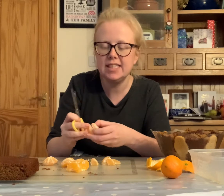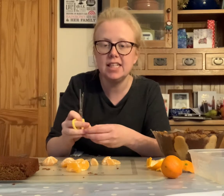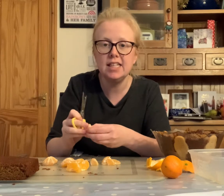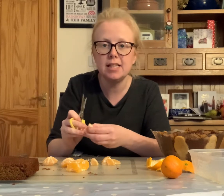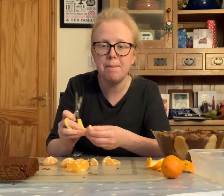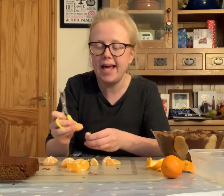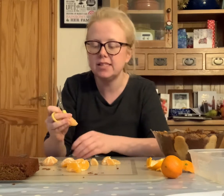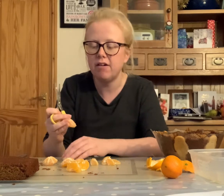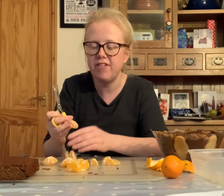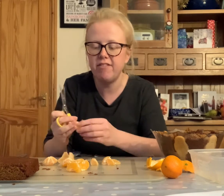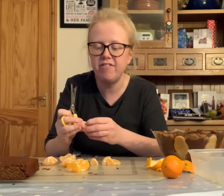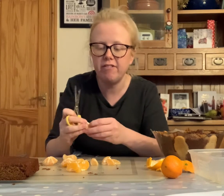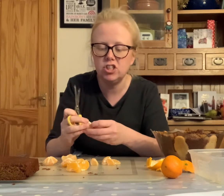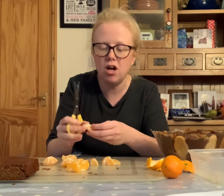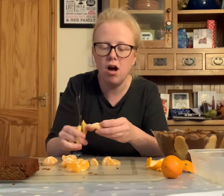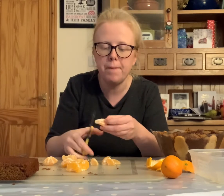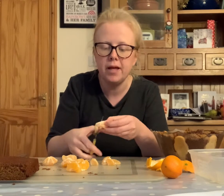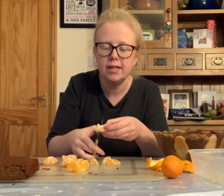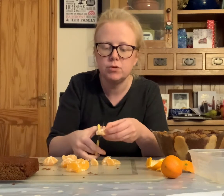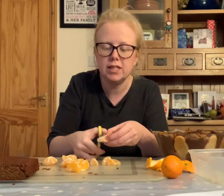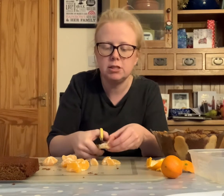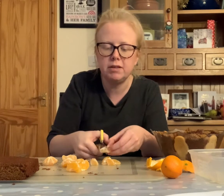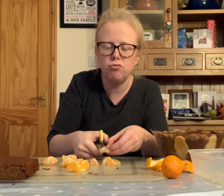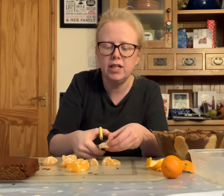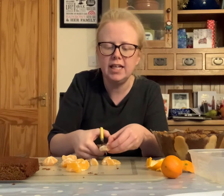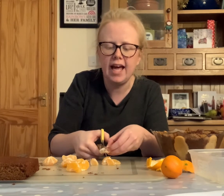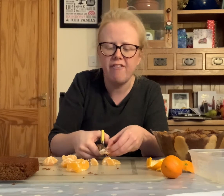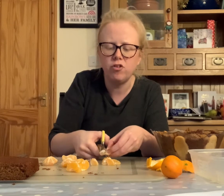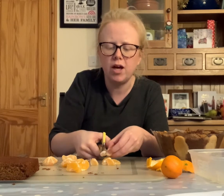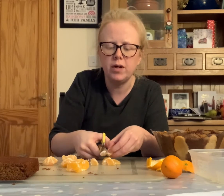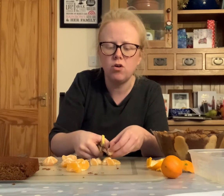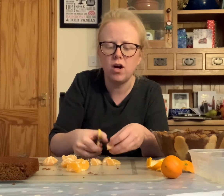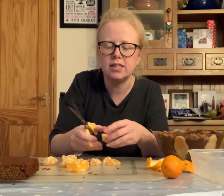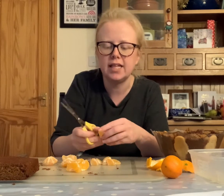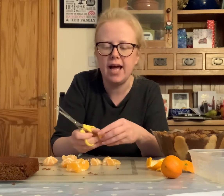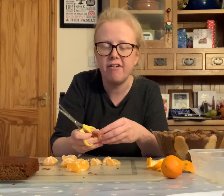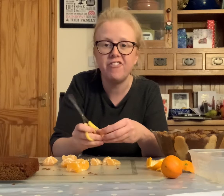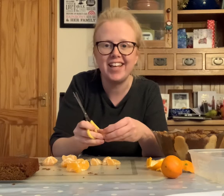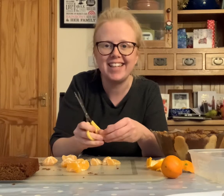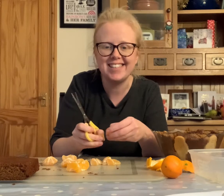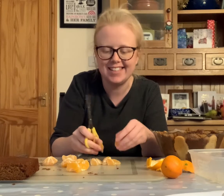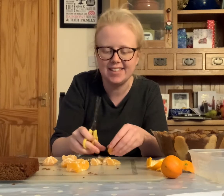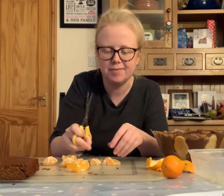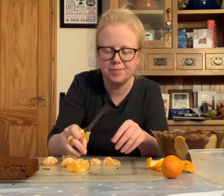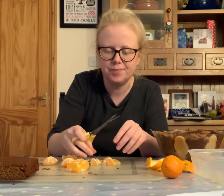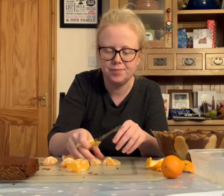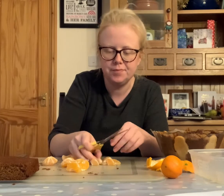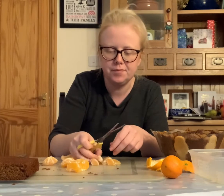scissors, the blades are very, very sharp, so we need to be really careful that we're not cutting our fingers.